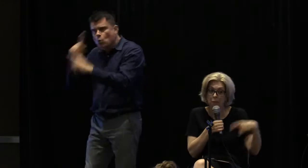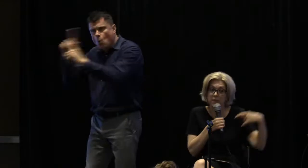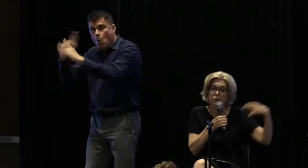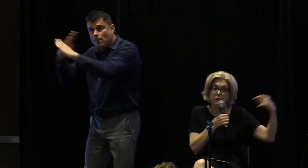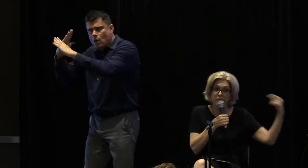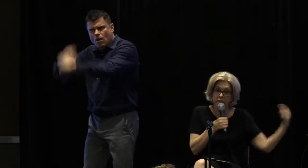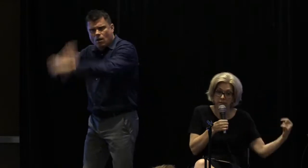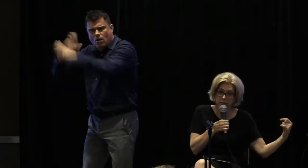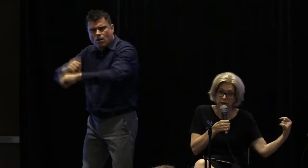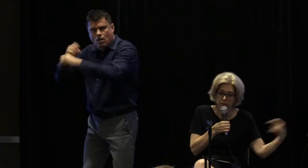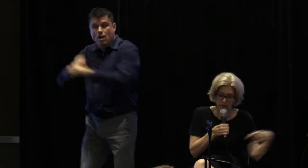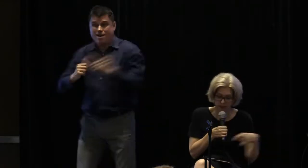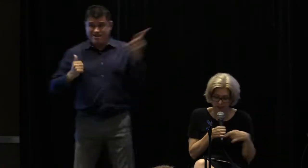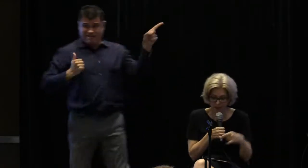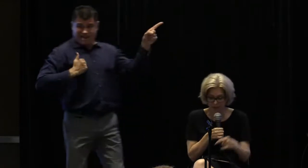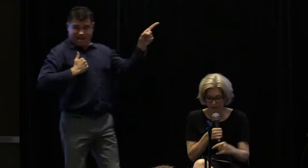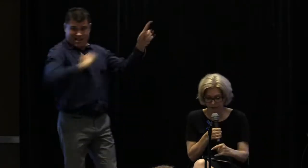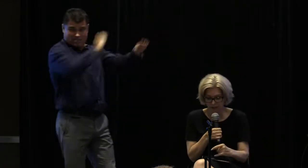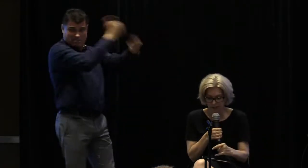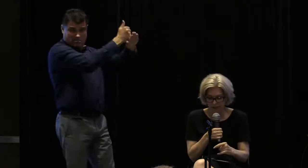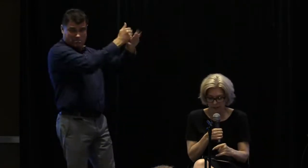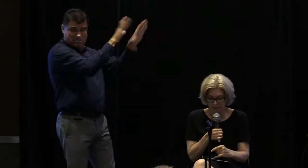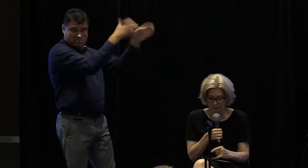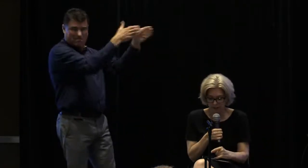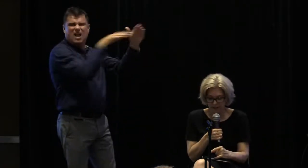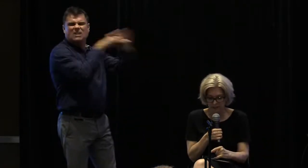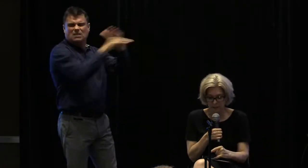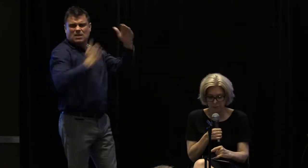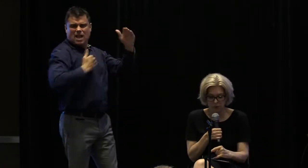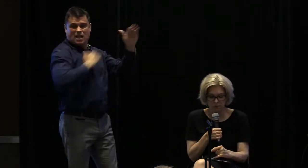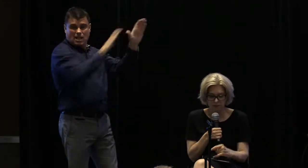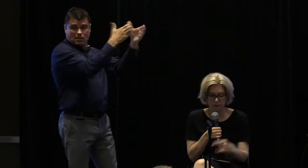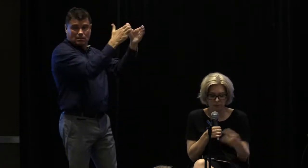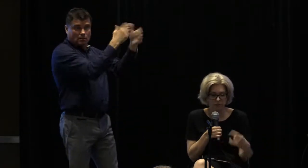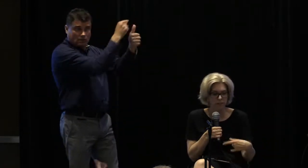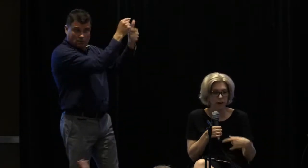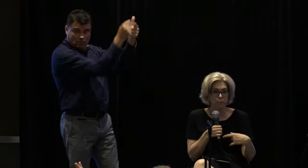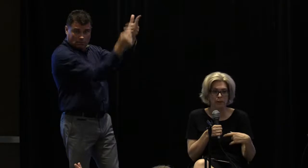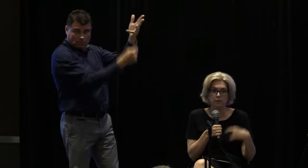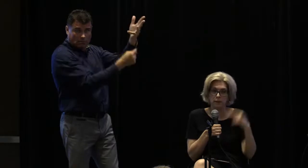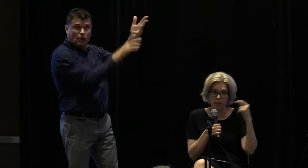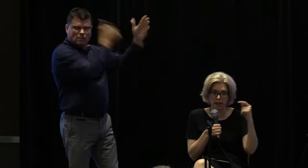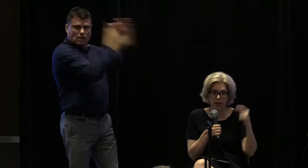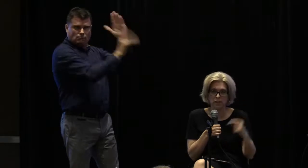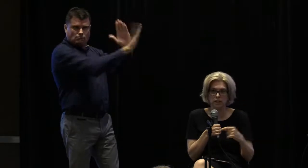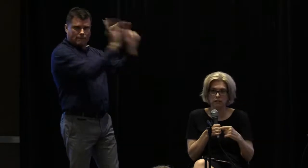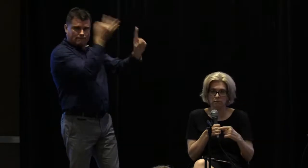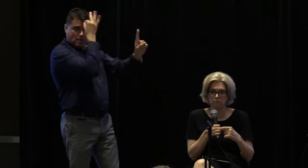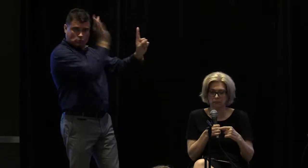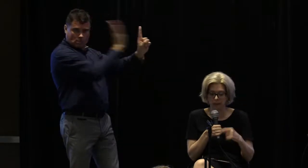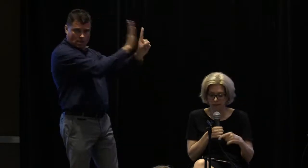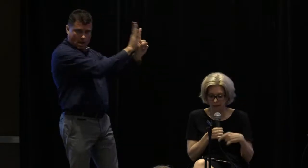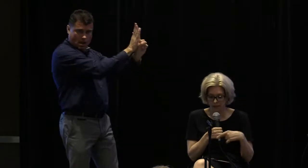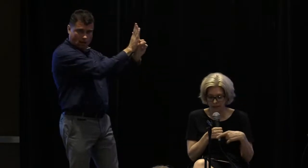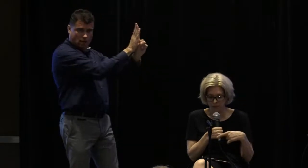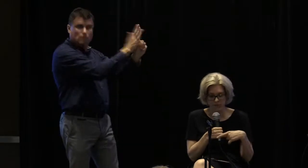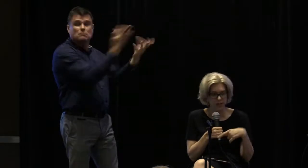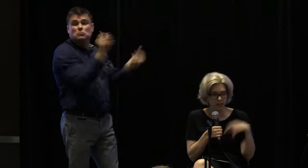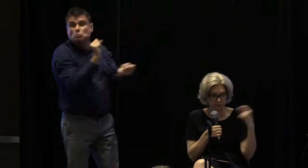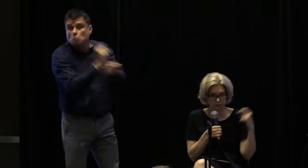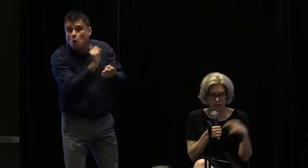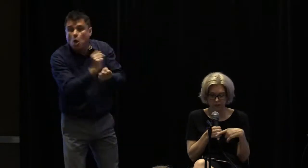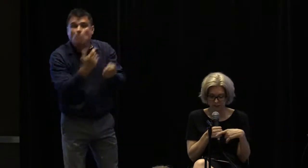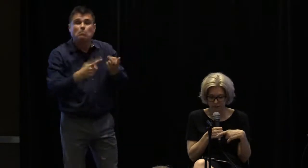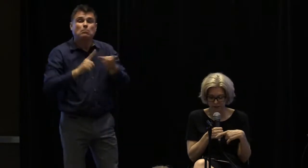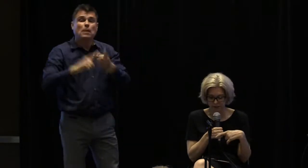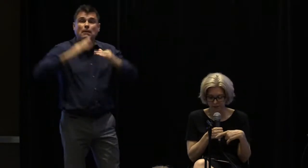Act, that means within federal jurisdiction. That's employment, the built environment, communication, and